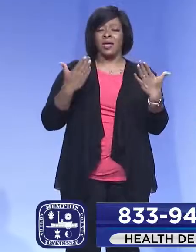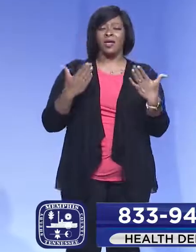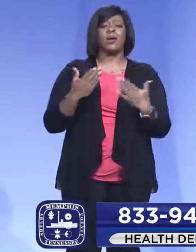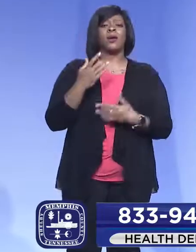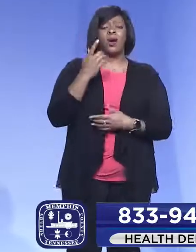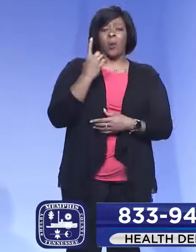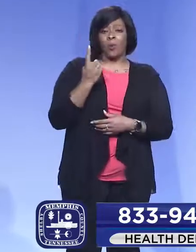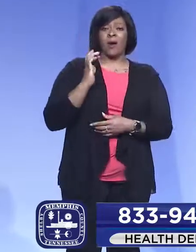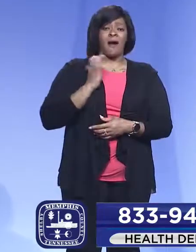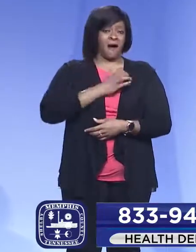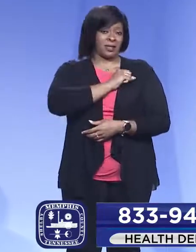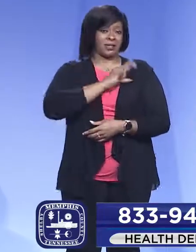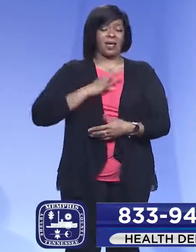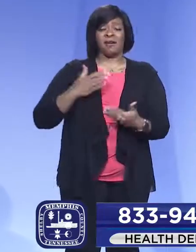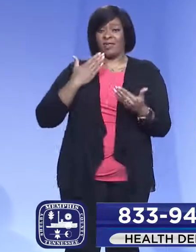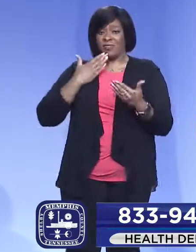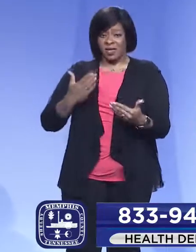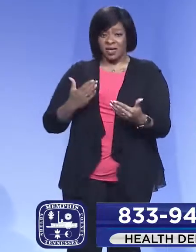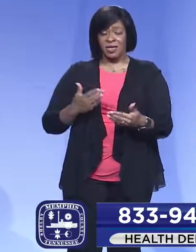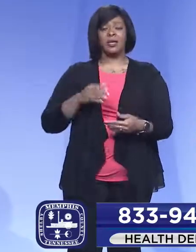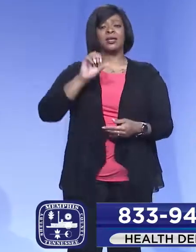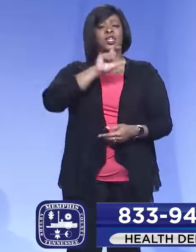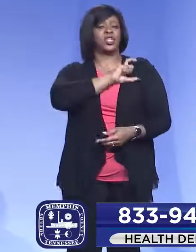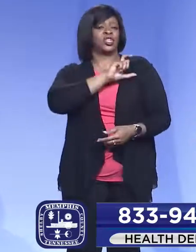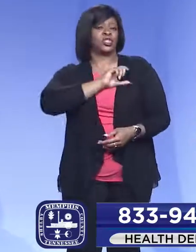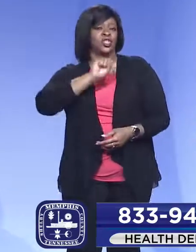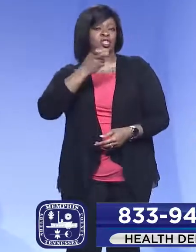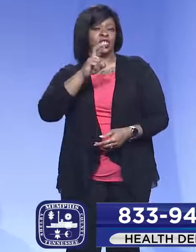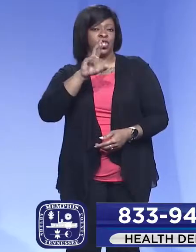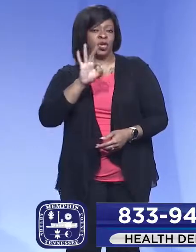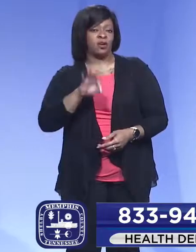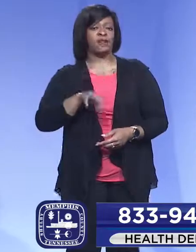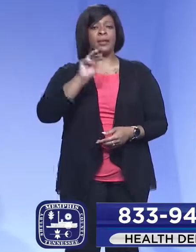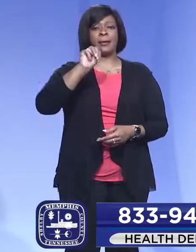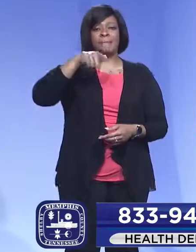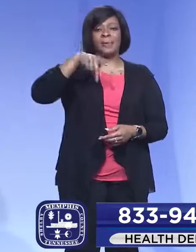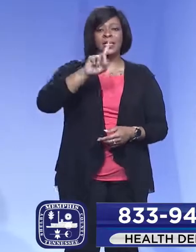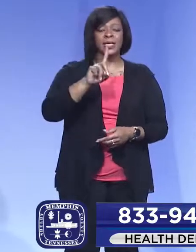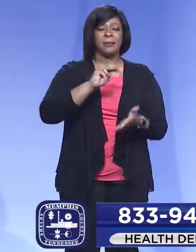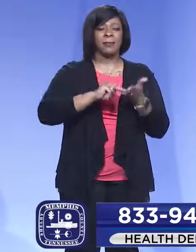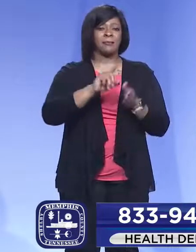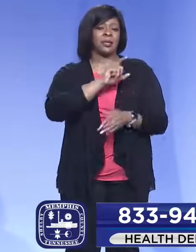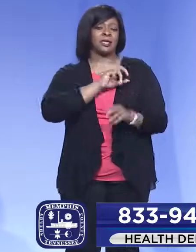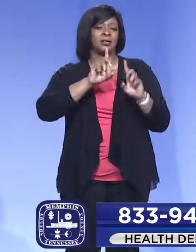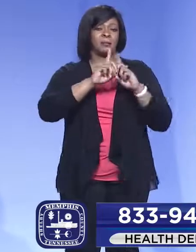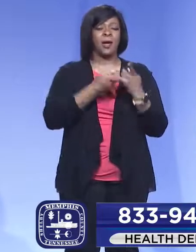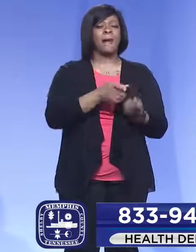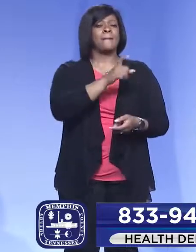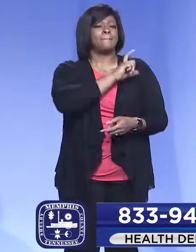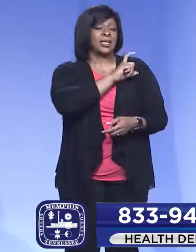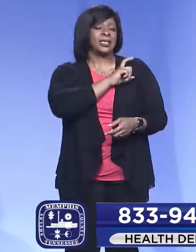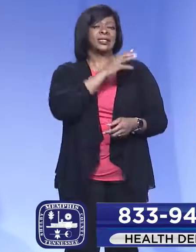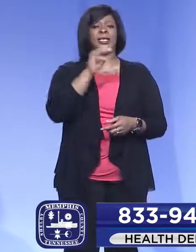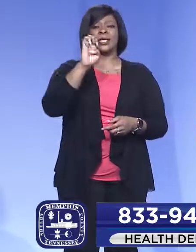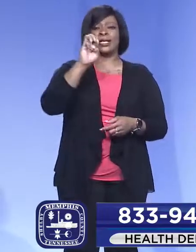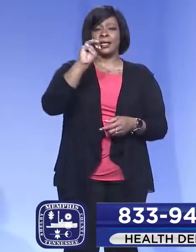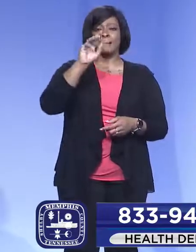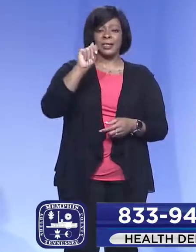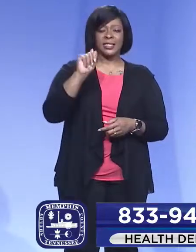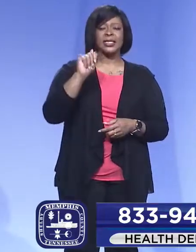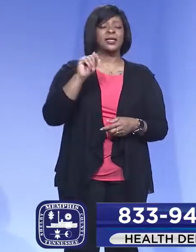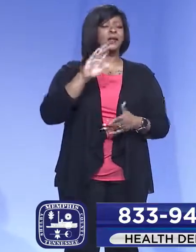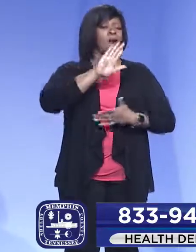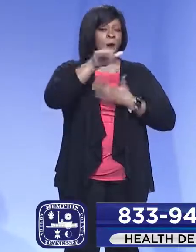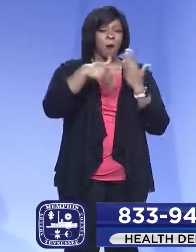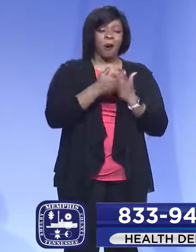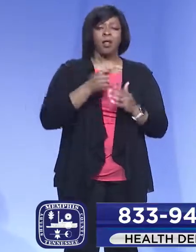our staff, but also the Sheriff's Office, MPD, as well as police and EMTs from